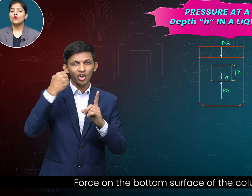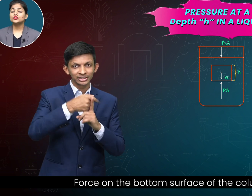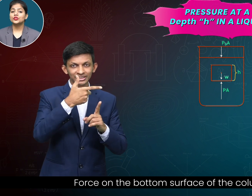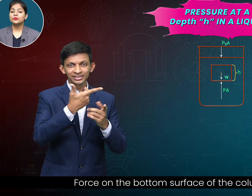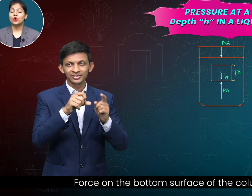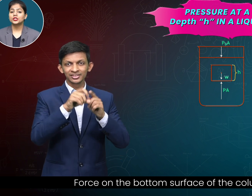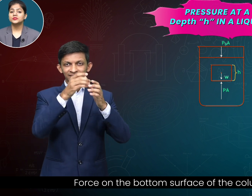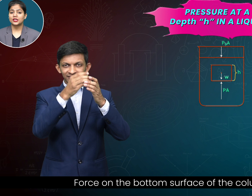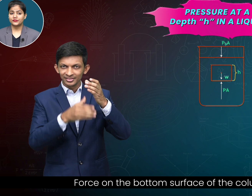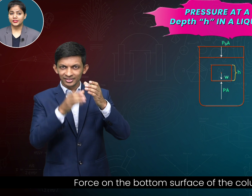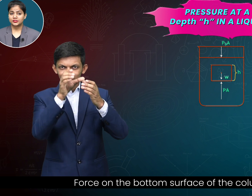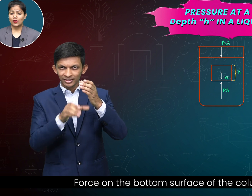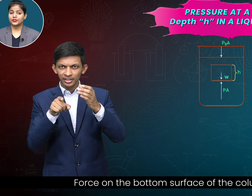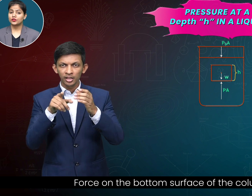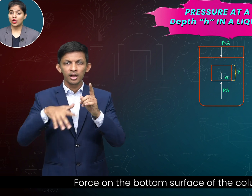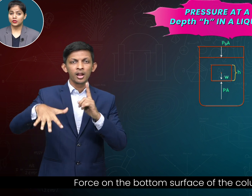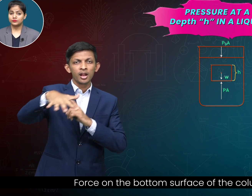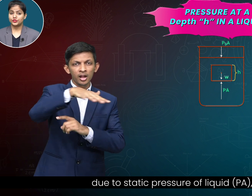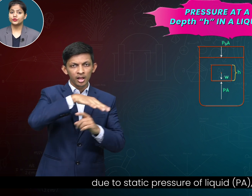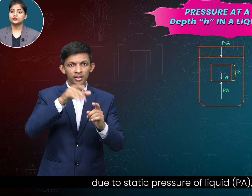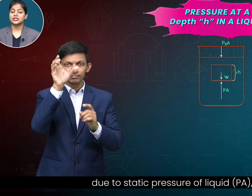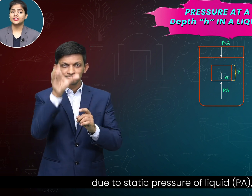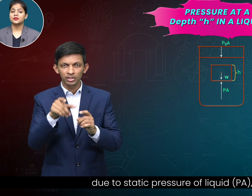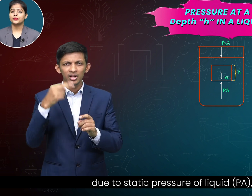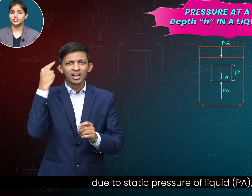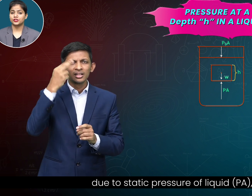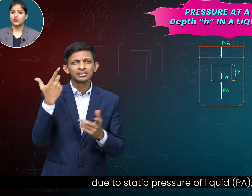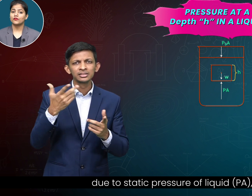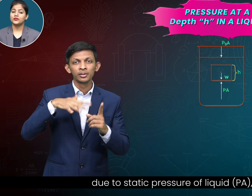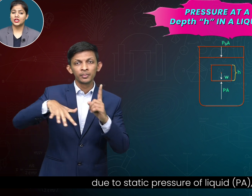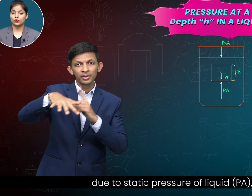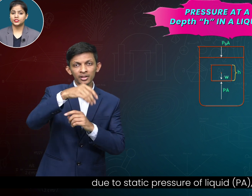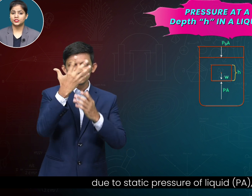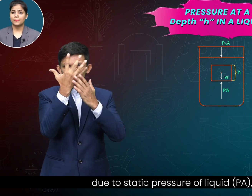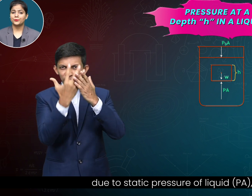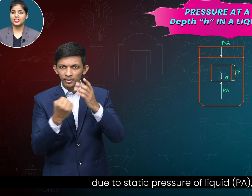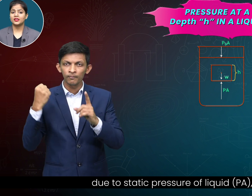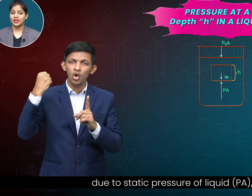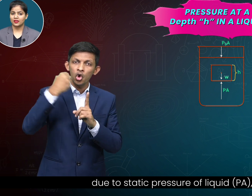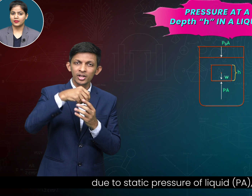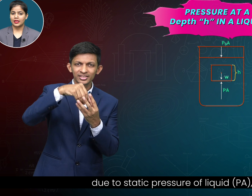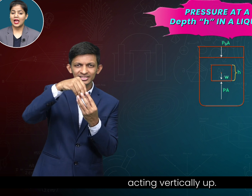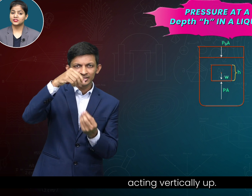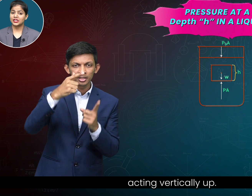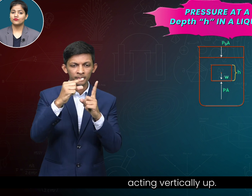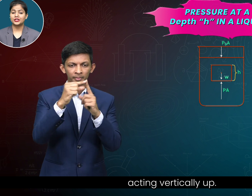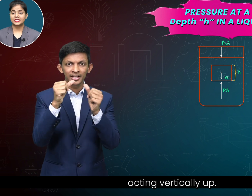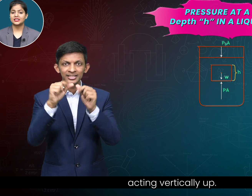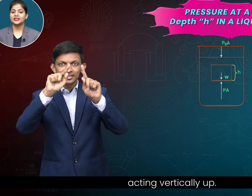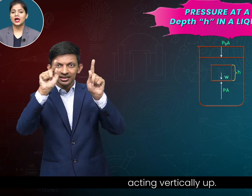force on the bottom surface of the column due to static pressure of liquid PA acting vertically